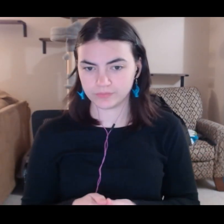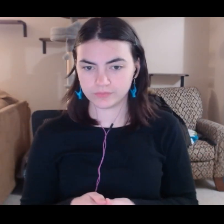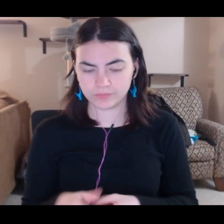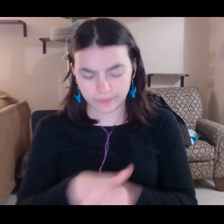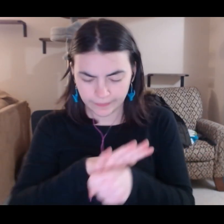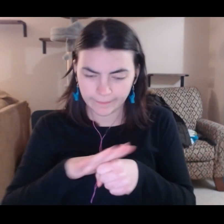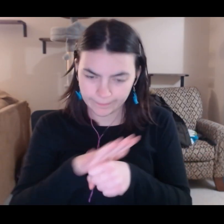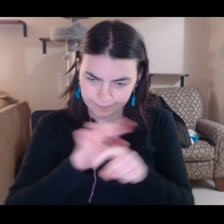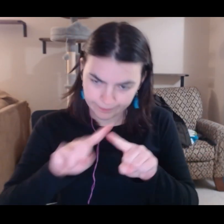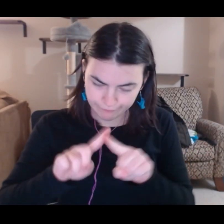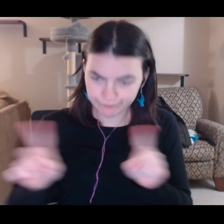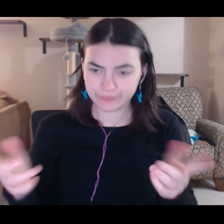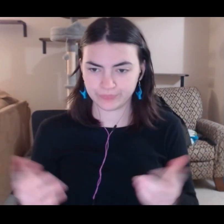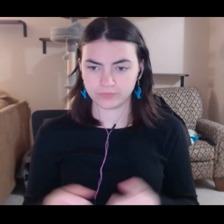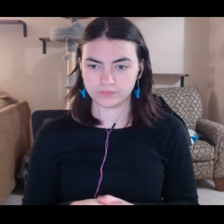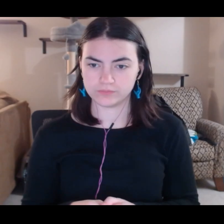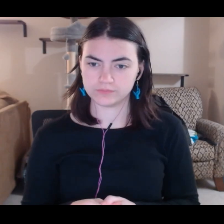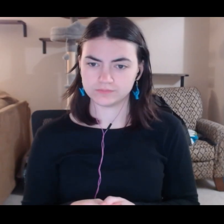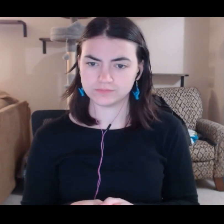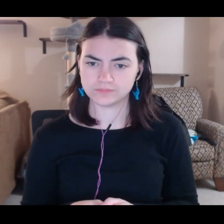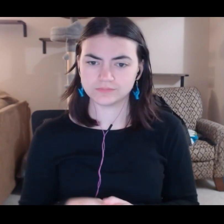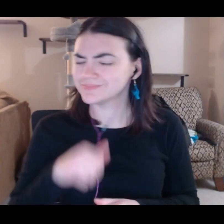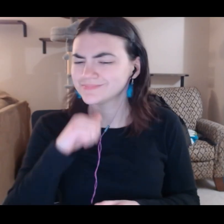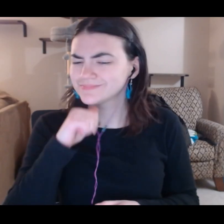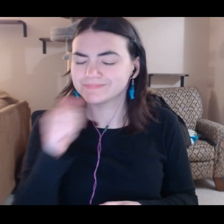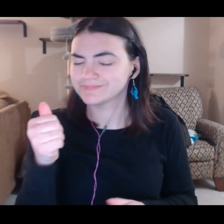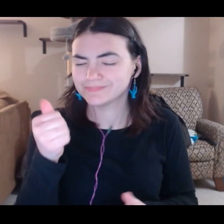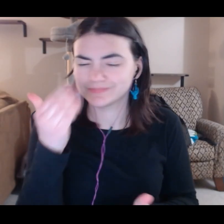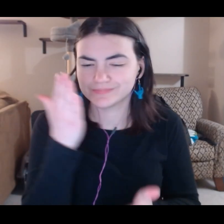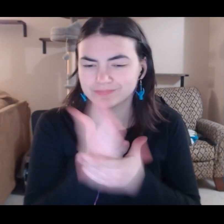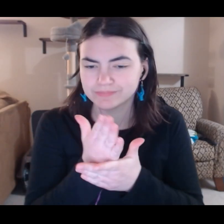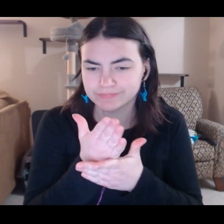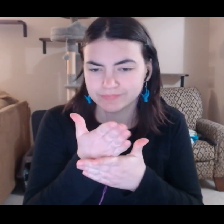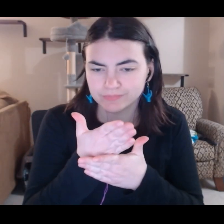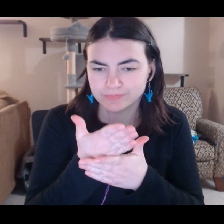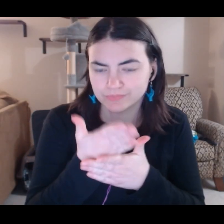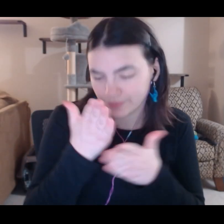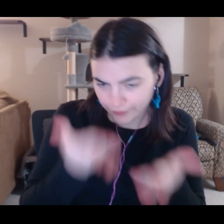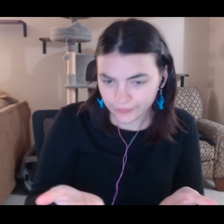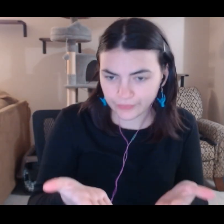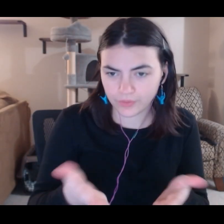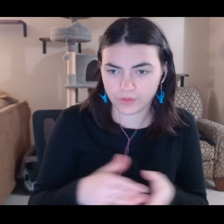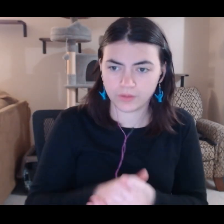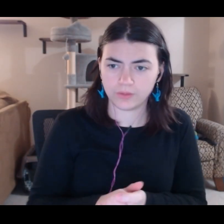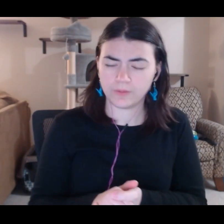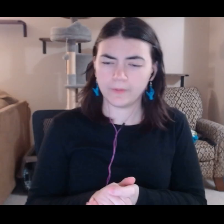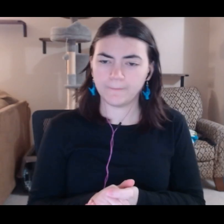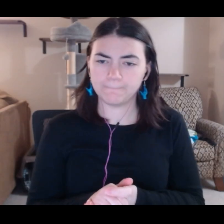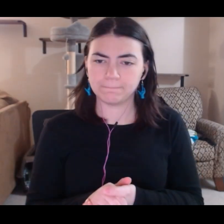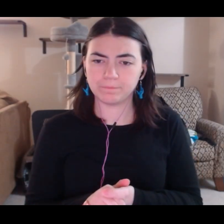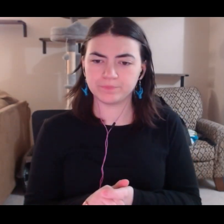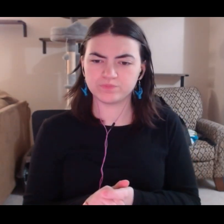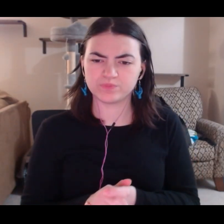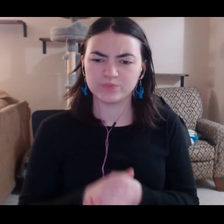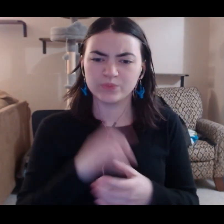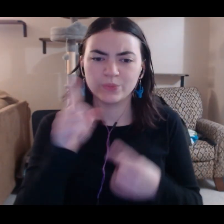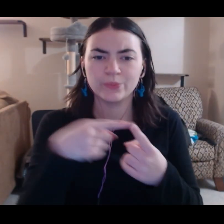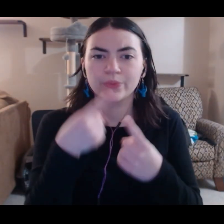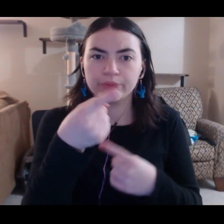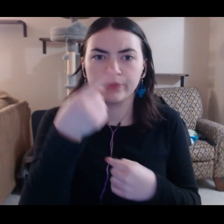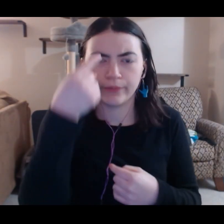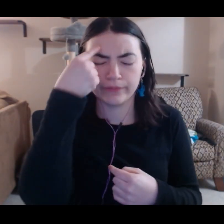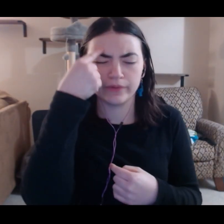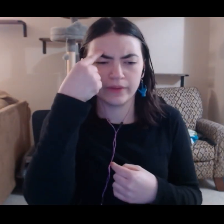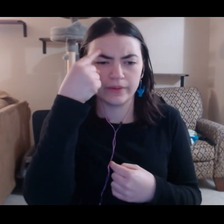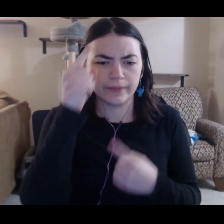there. Each time you recall heart anatomy, you reactivate the long-term memory, which makes it susceptible to change. The